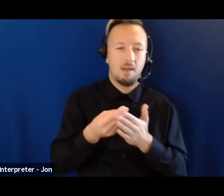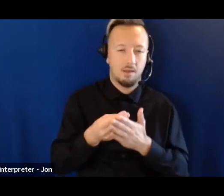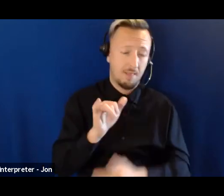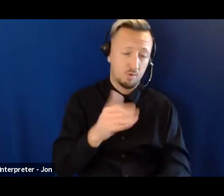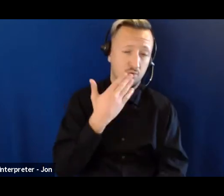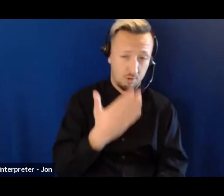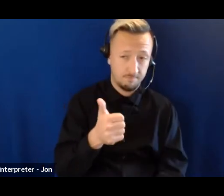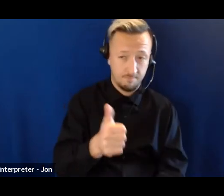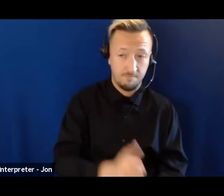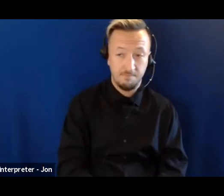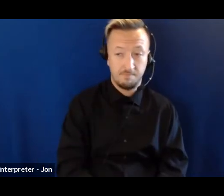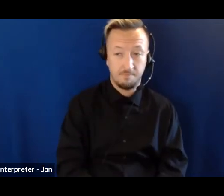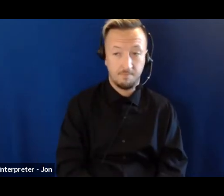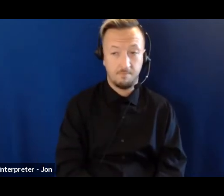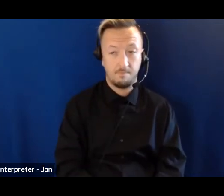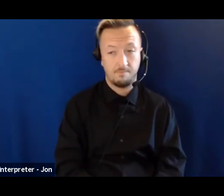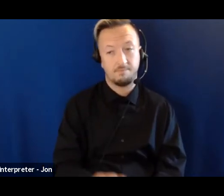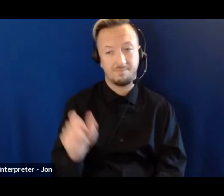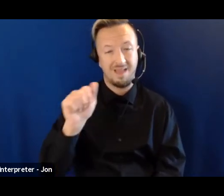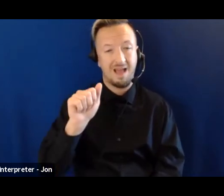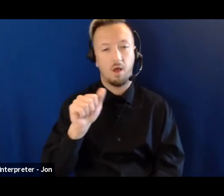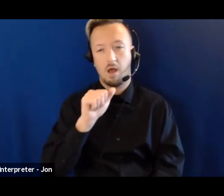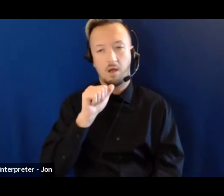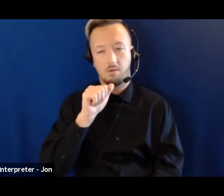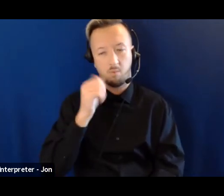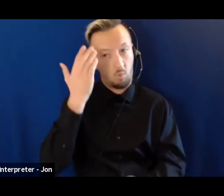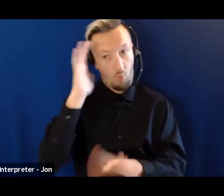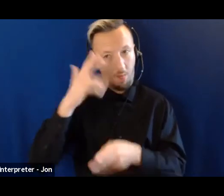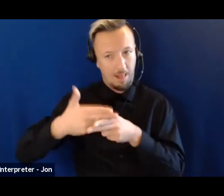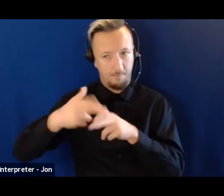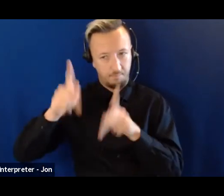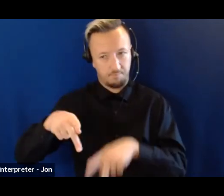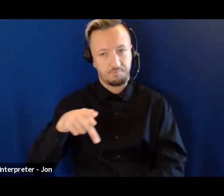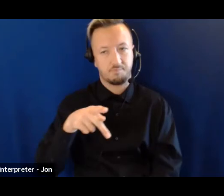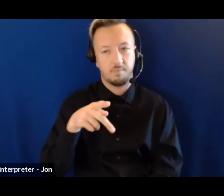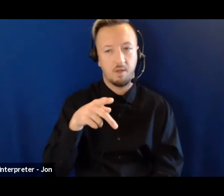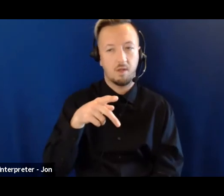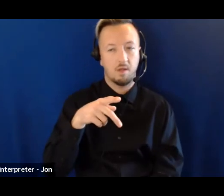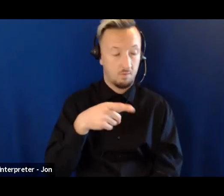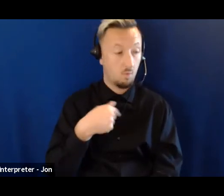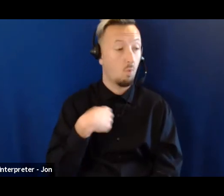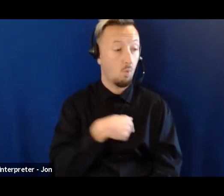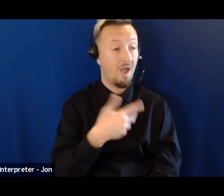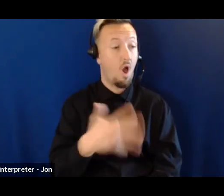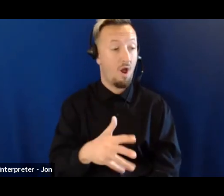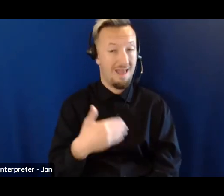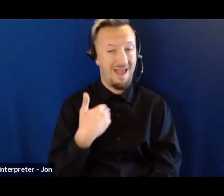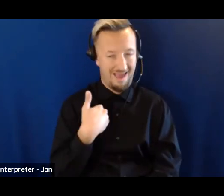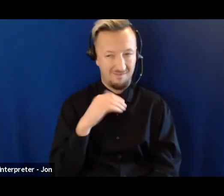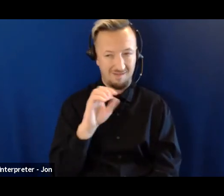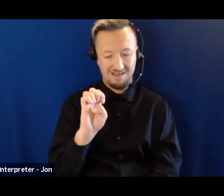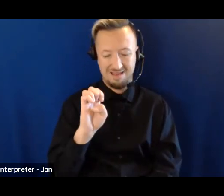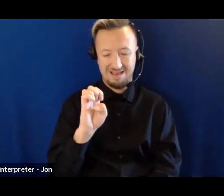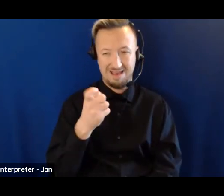you. There's an anonymous attendee. We have had an executive order to establish the